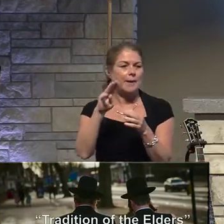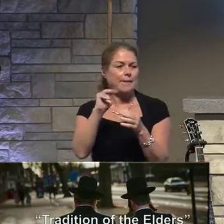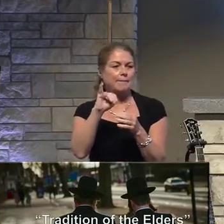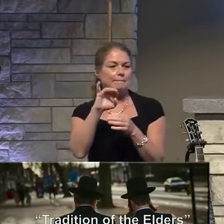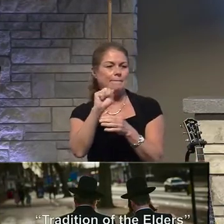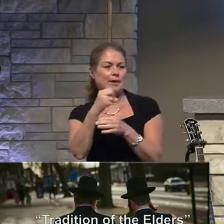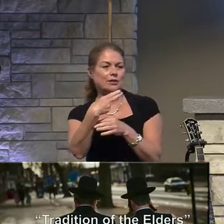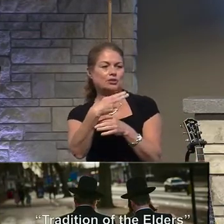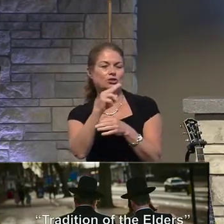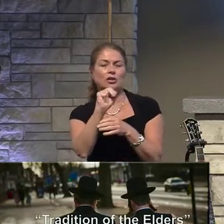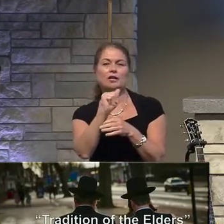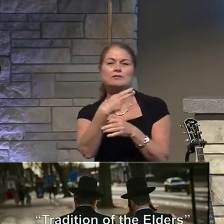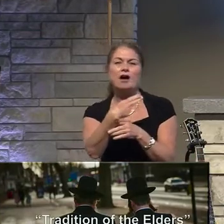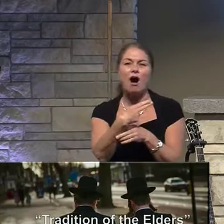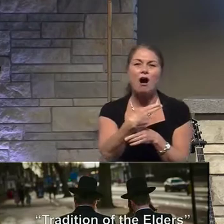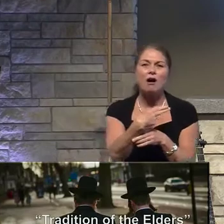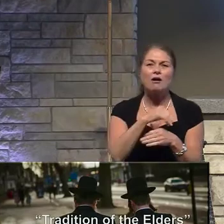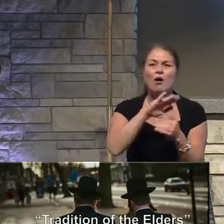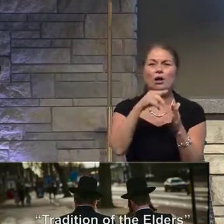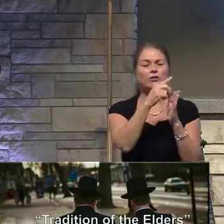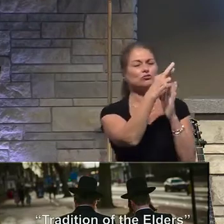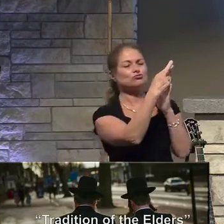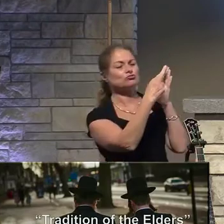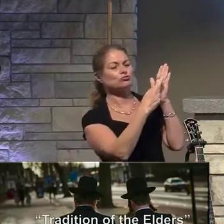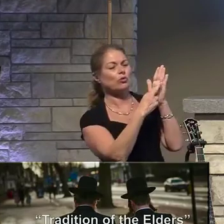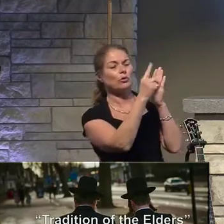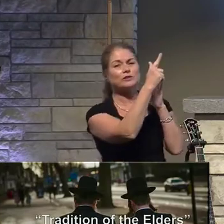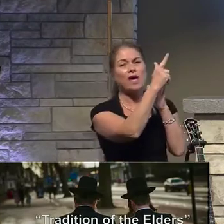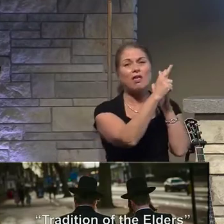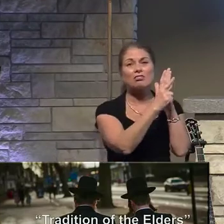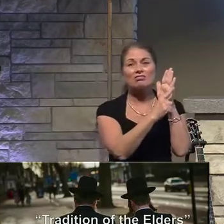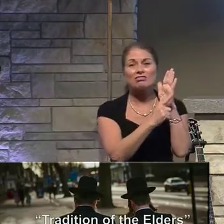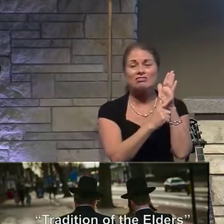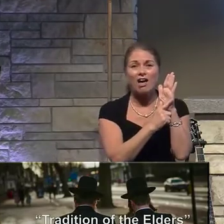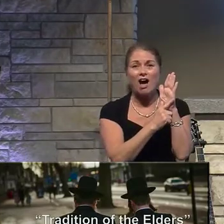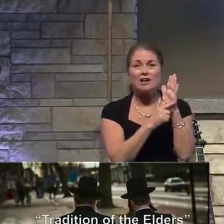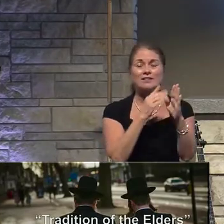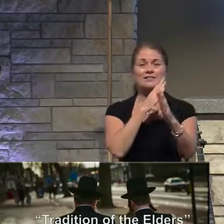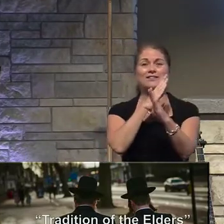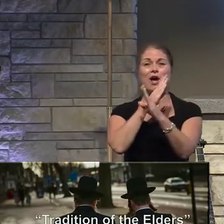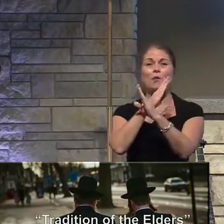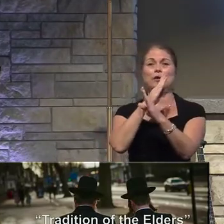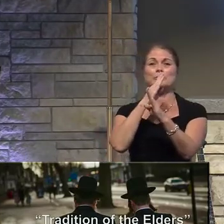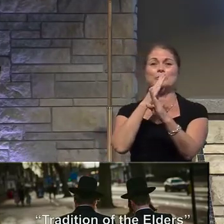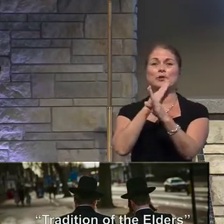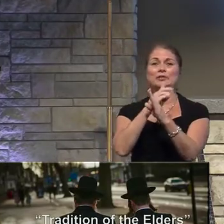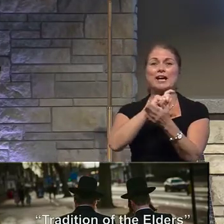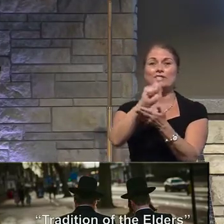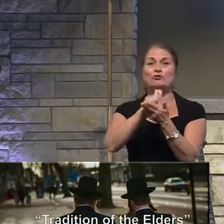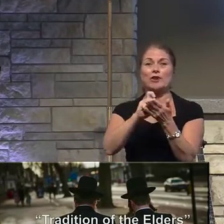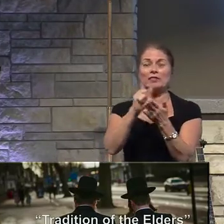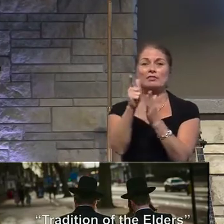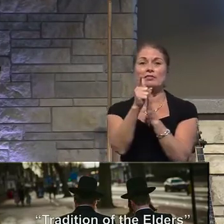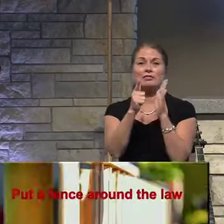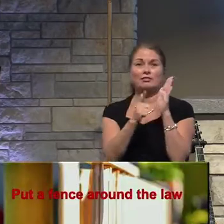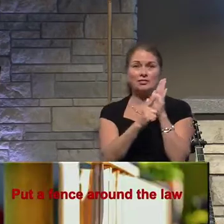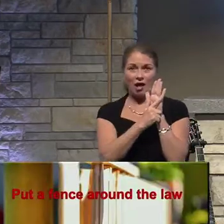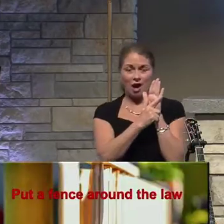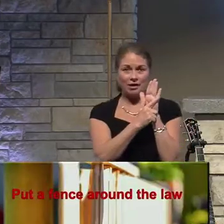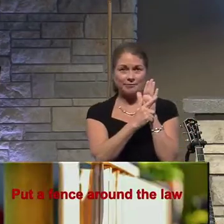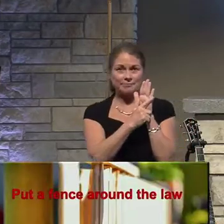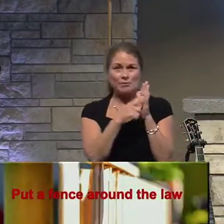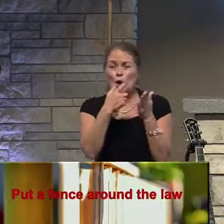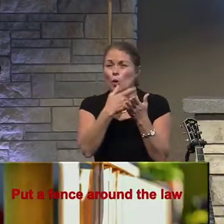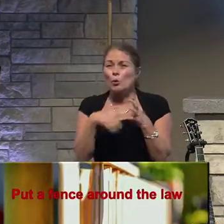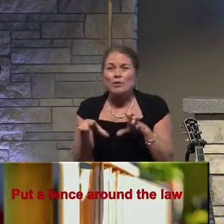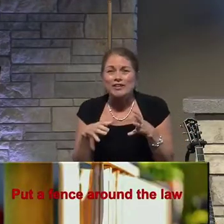was all of these rules, all of these laws that would protect the written law. You see, what they did was